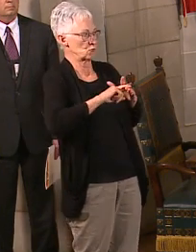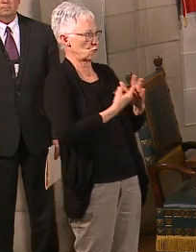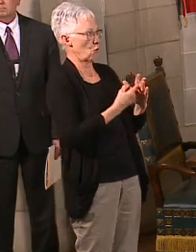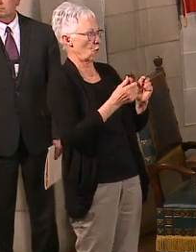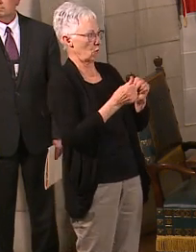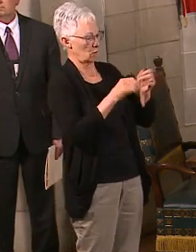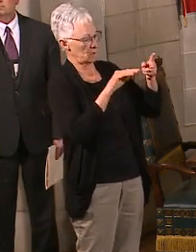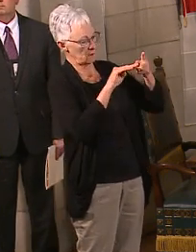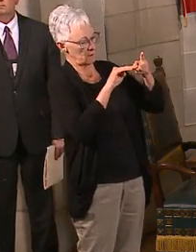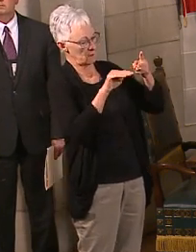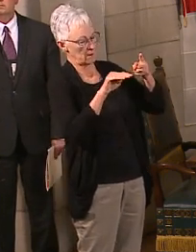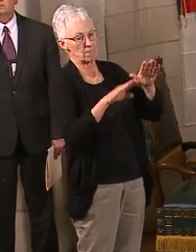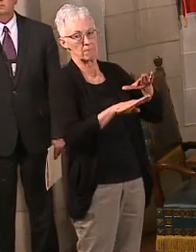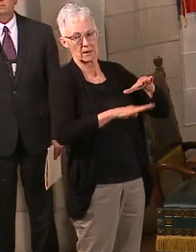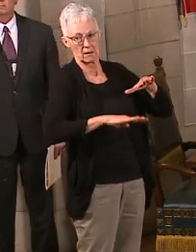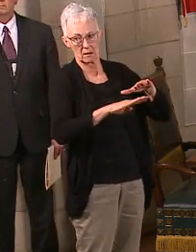require